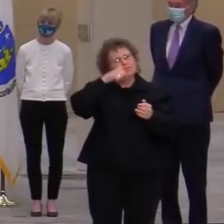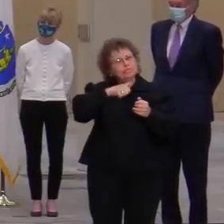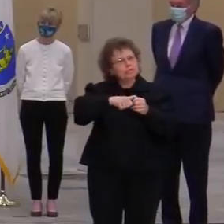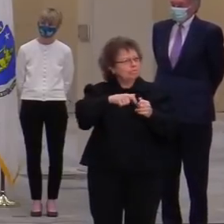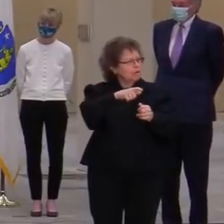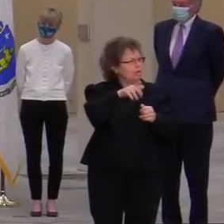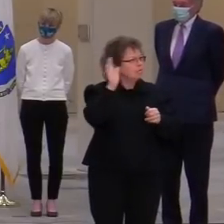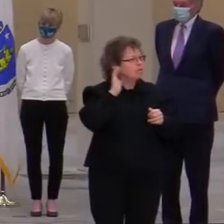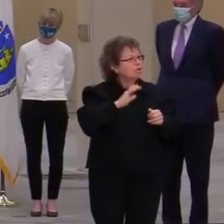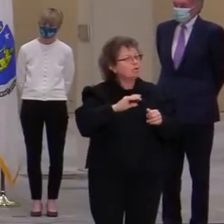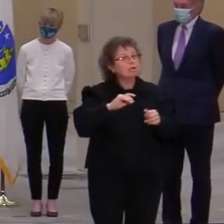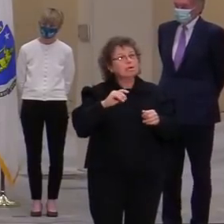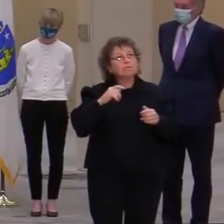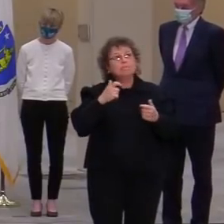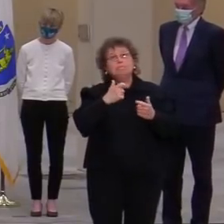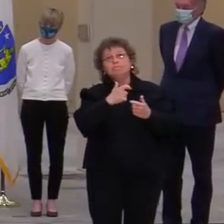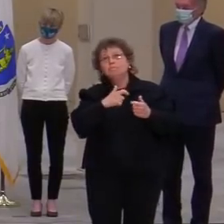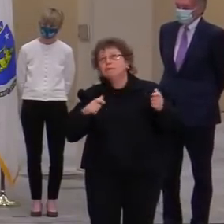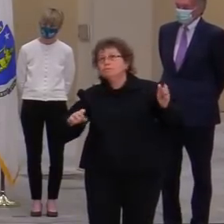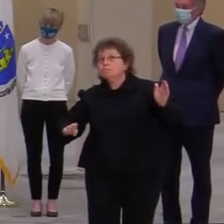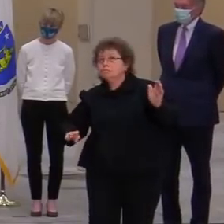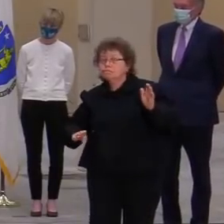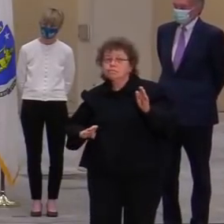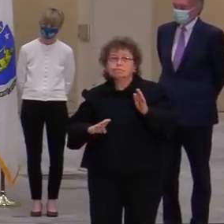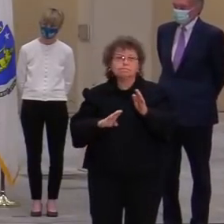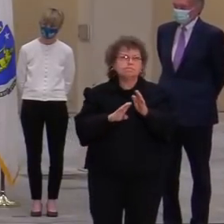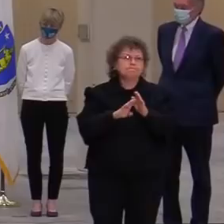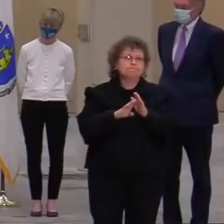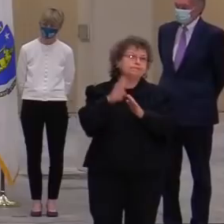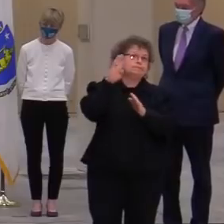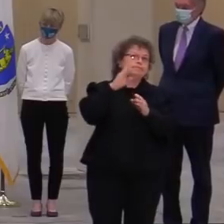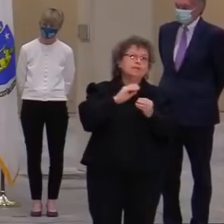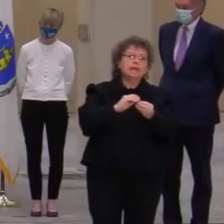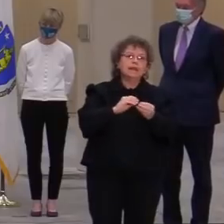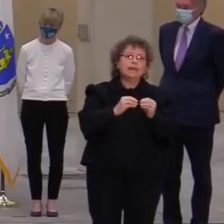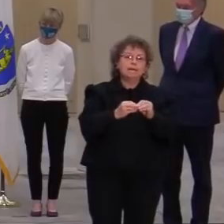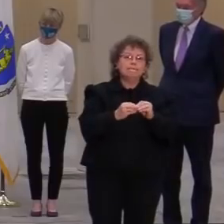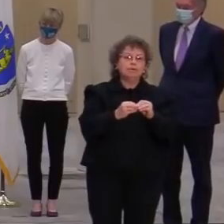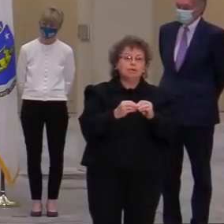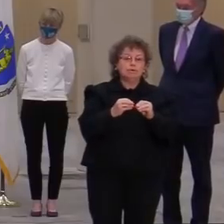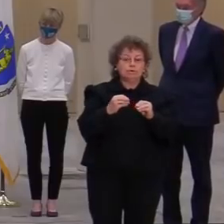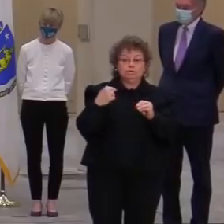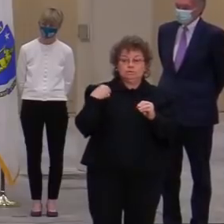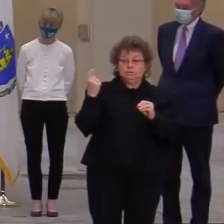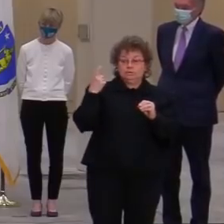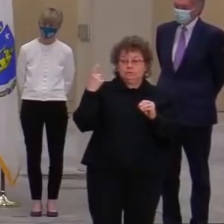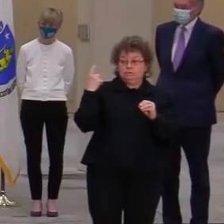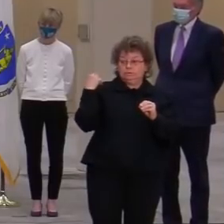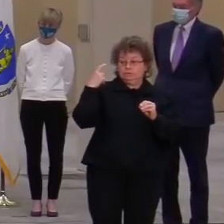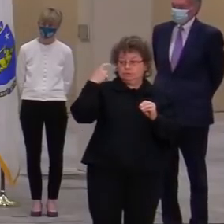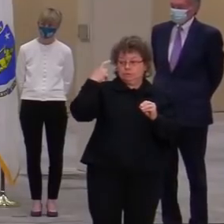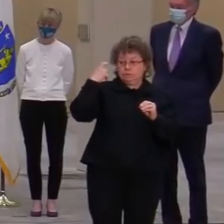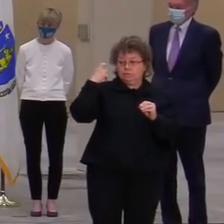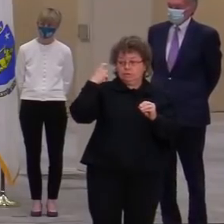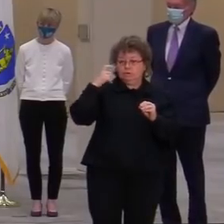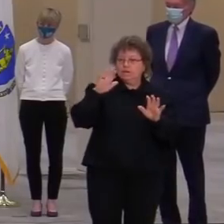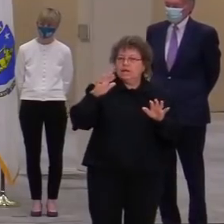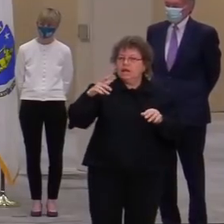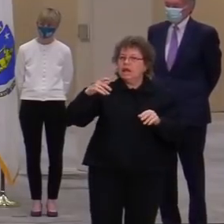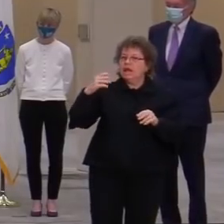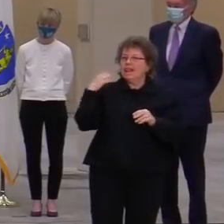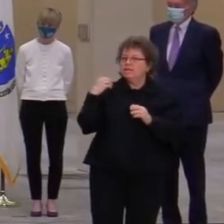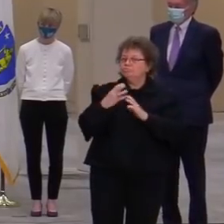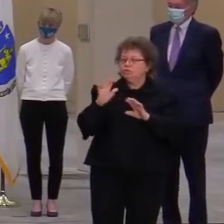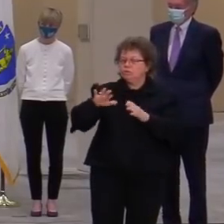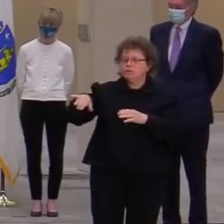we've had in Massachusetts since the summer, last spring was a different